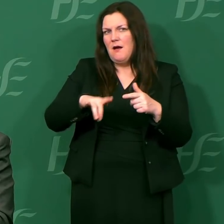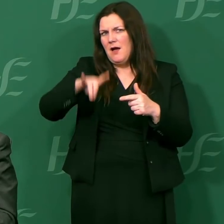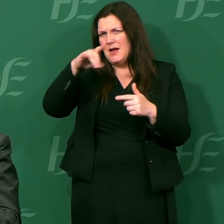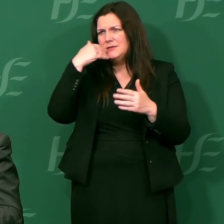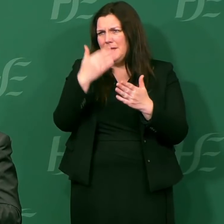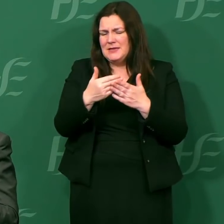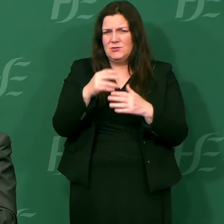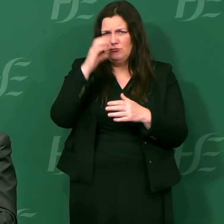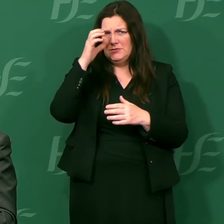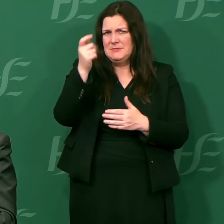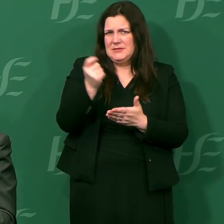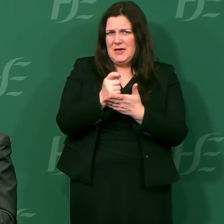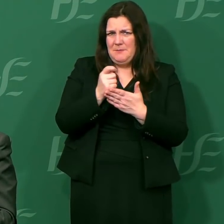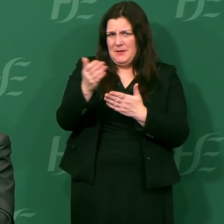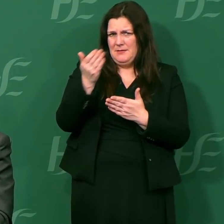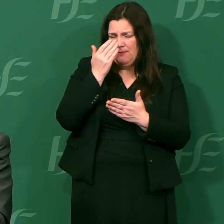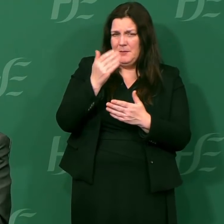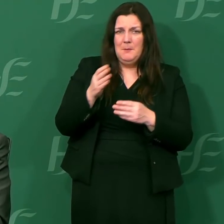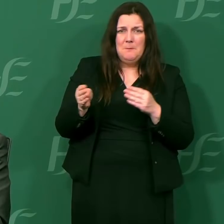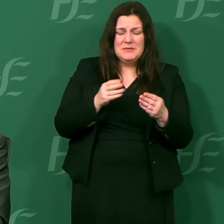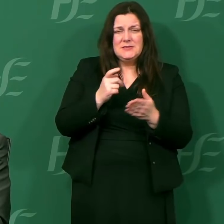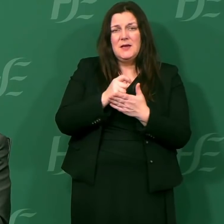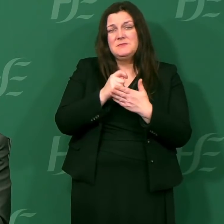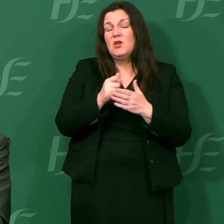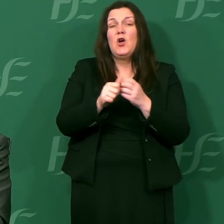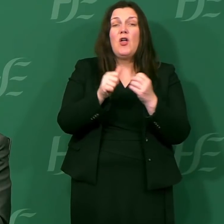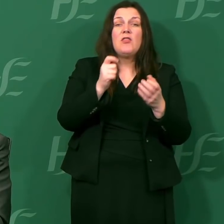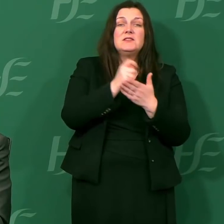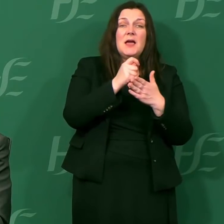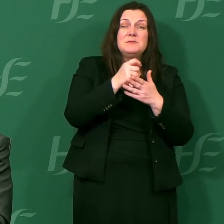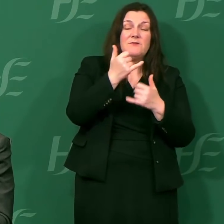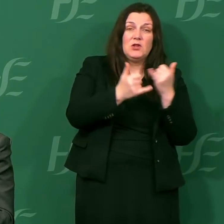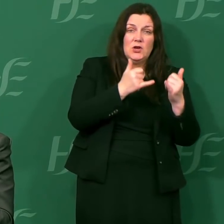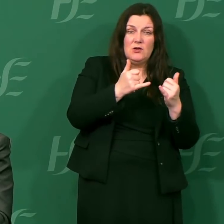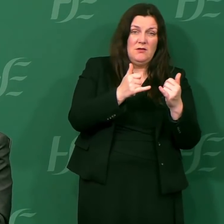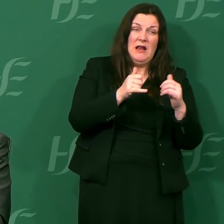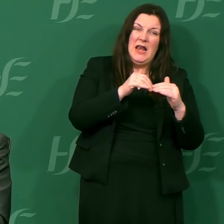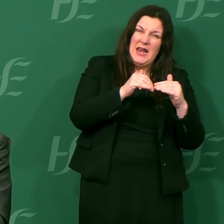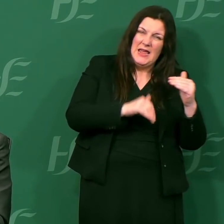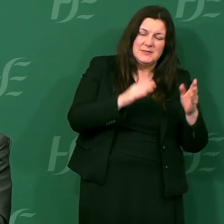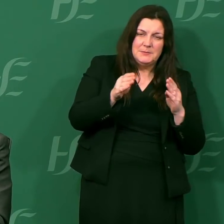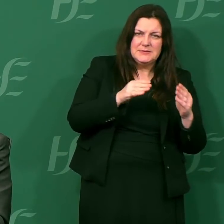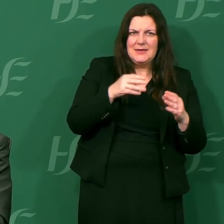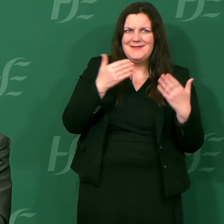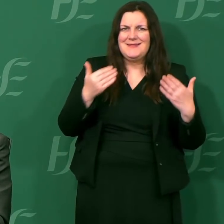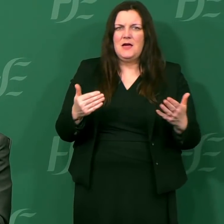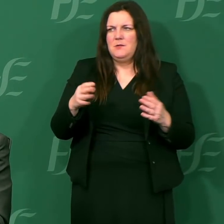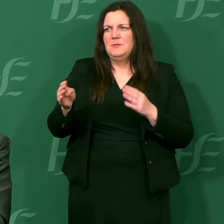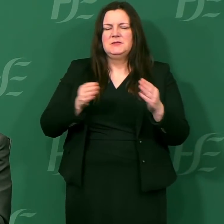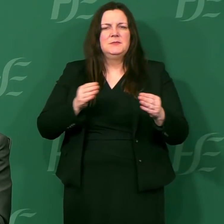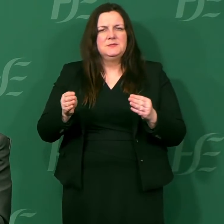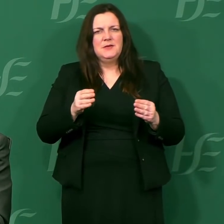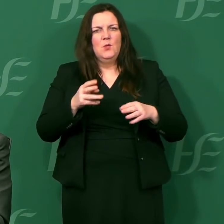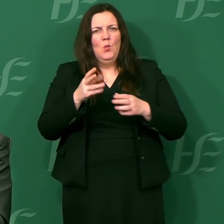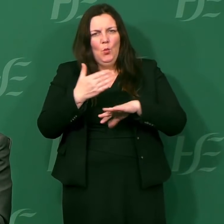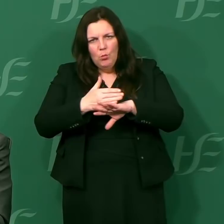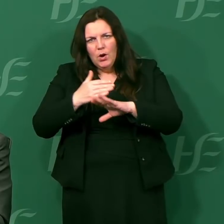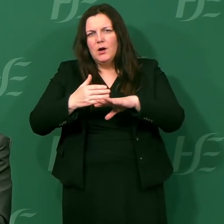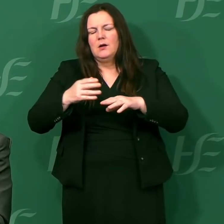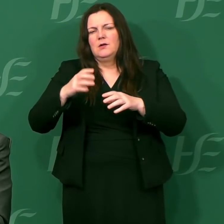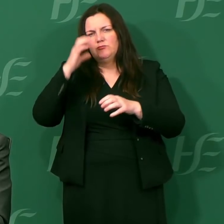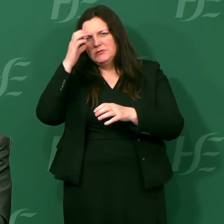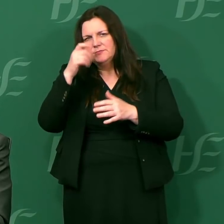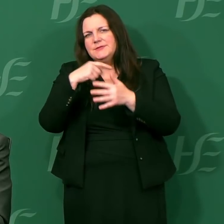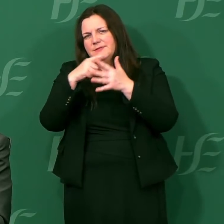Christmas. People are much busier than they were probably at previous times in the year. And, certainly we want to send a strong message. Our best